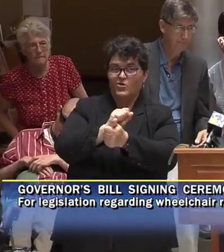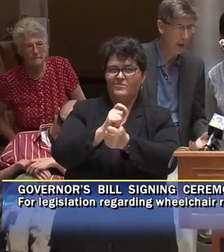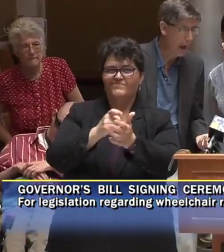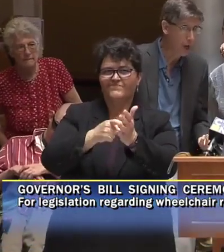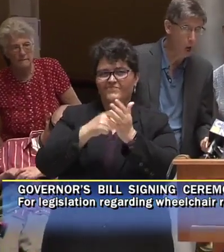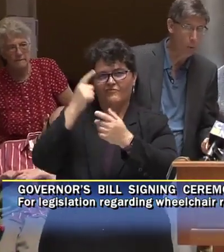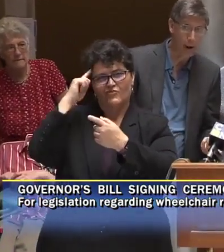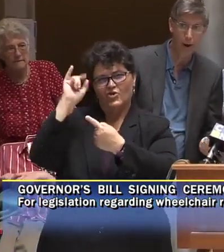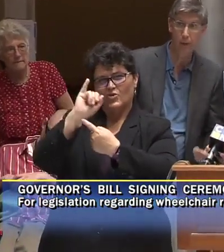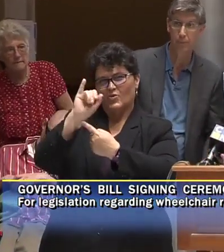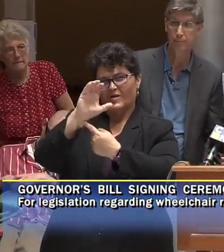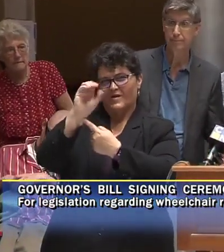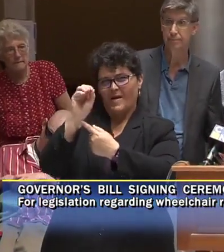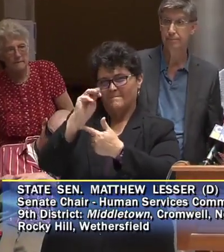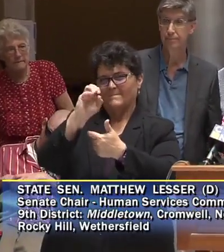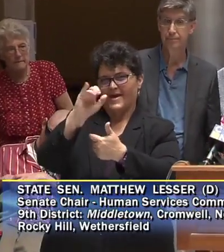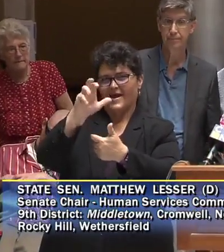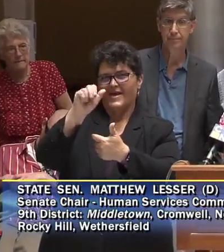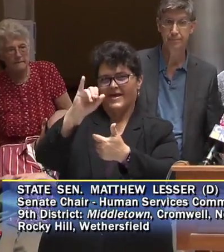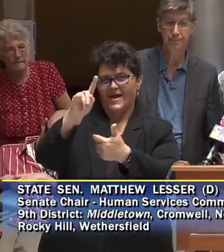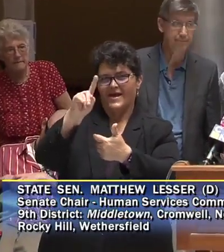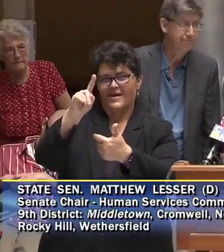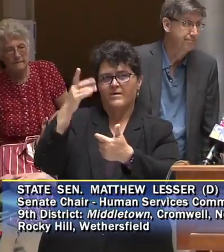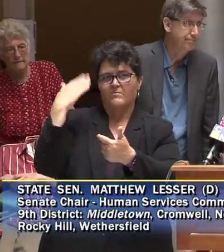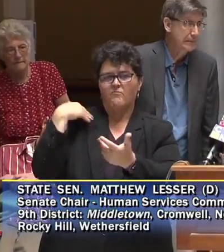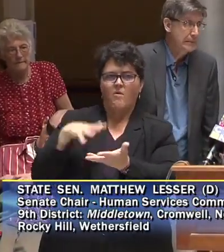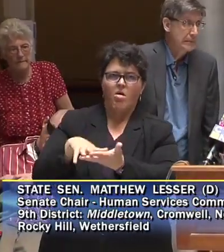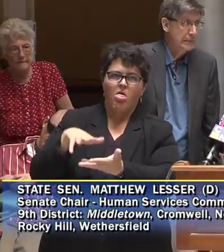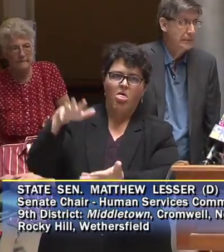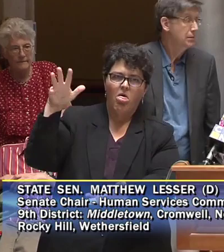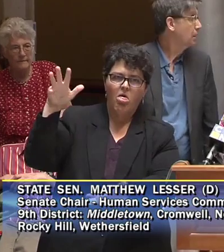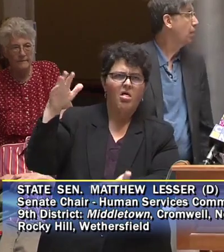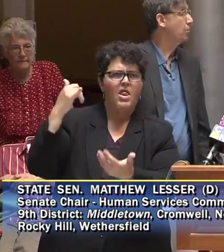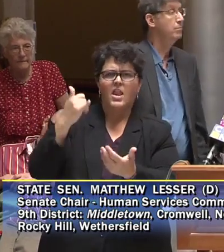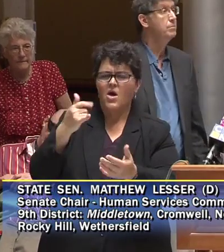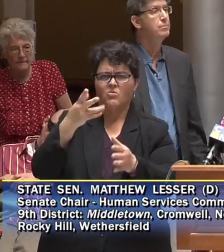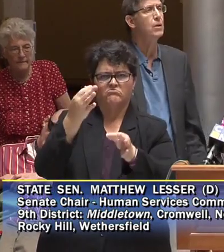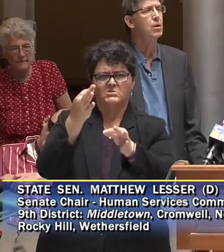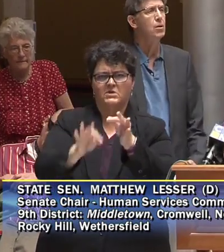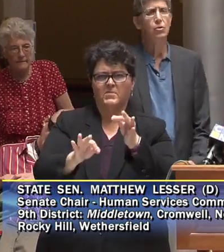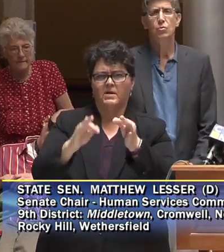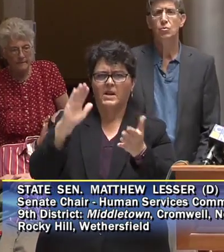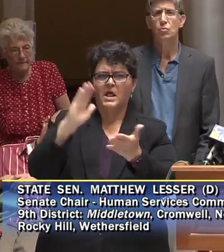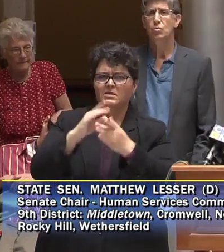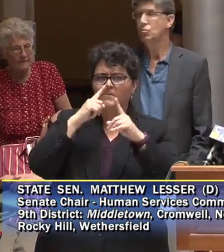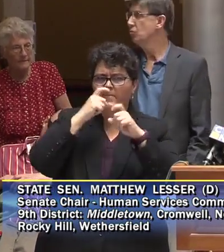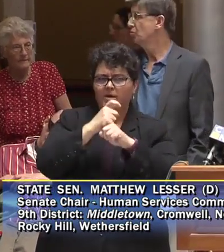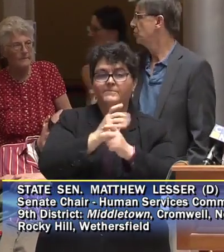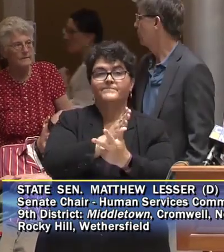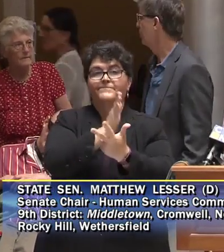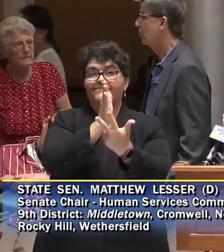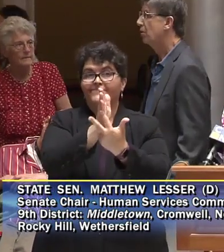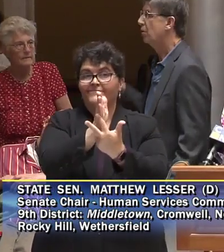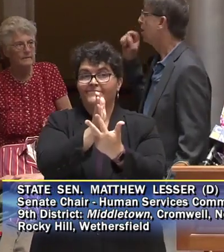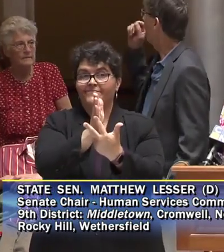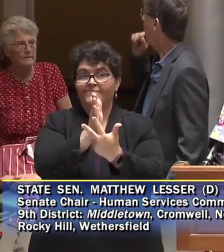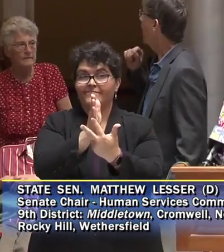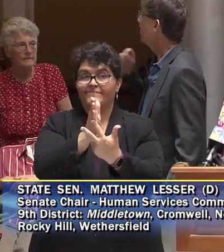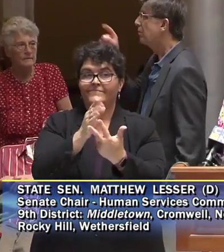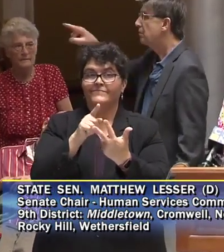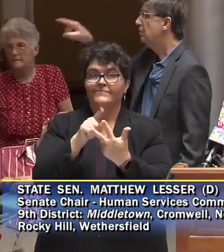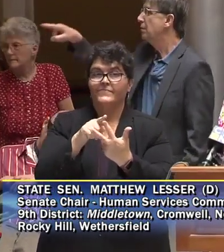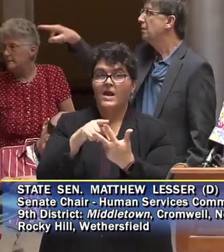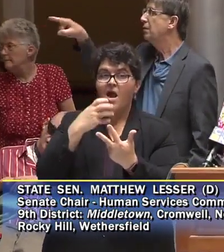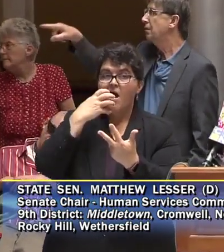creating to make it harder for people to get their wheelchairs replaced or fixed in a timely manner. Two, we're making sure that there is a hotline for people to call